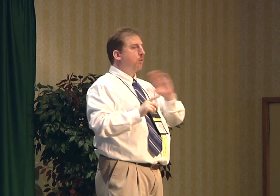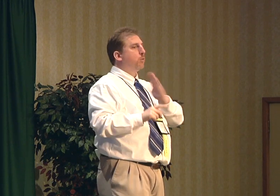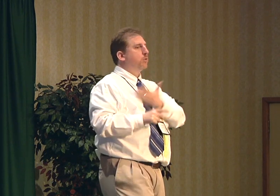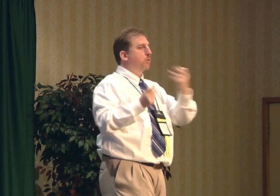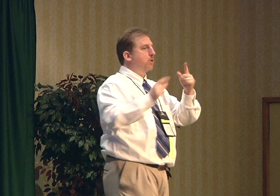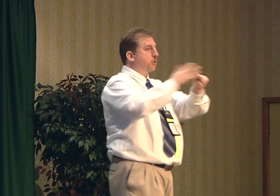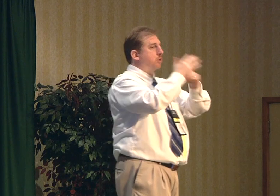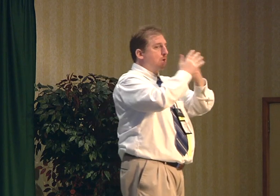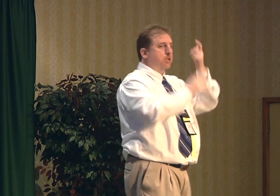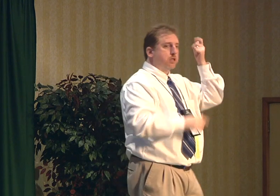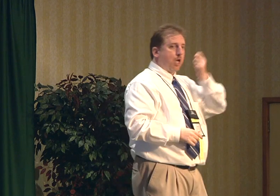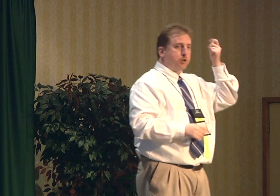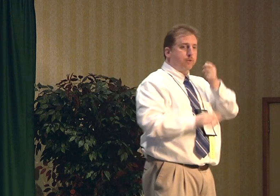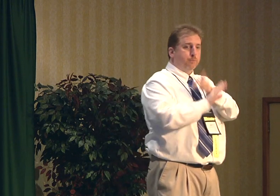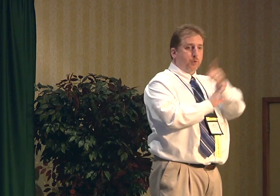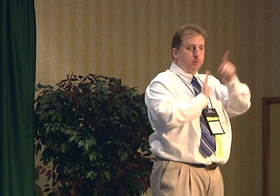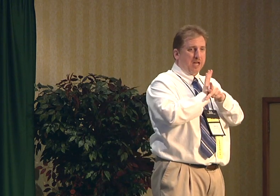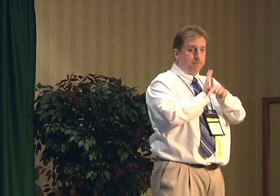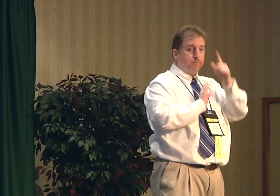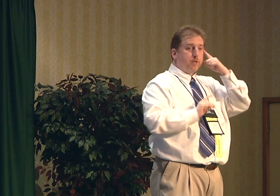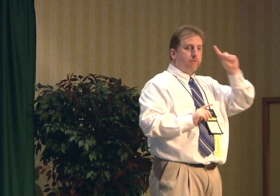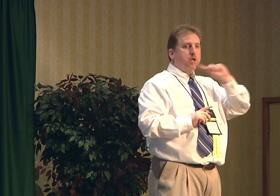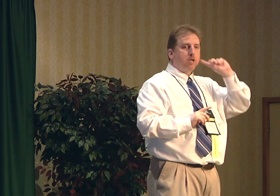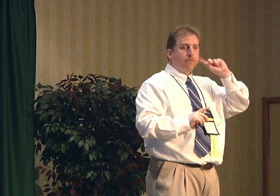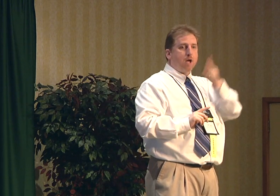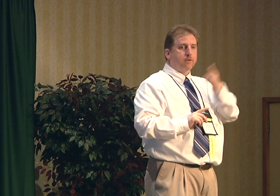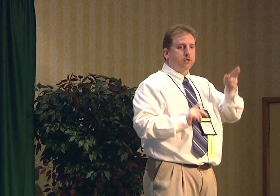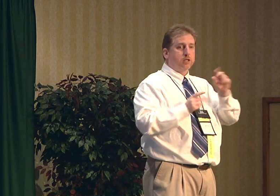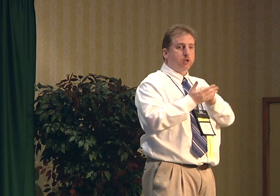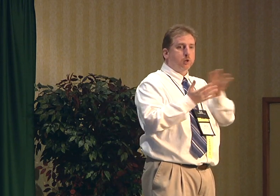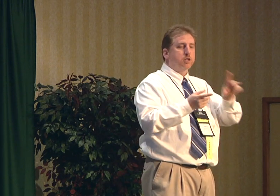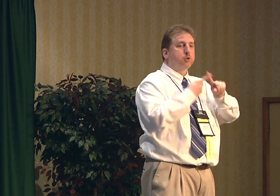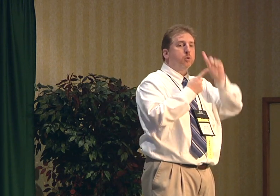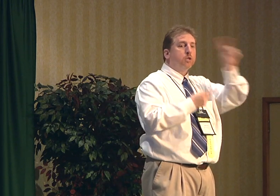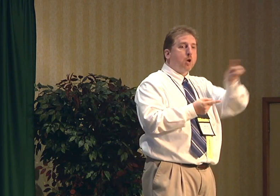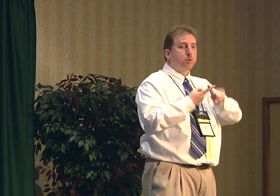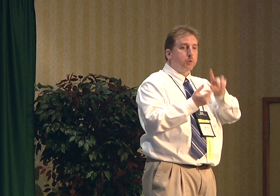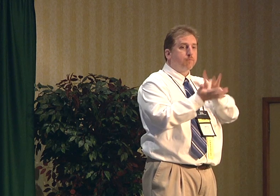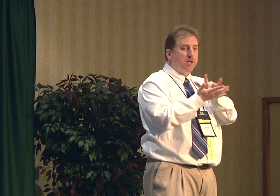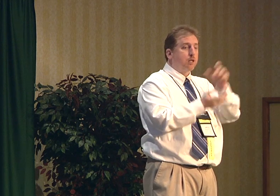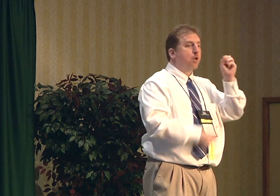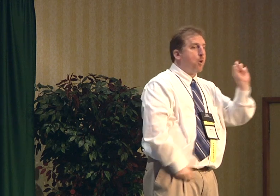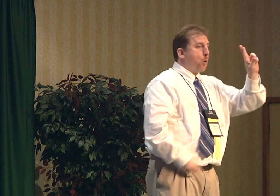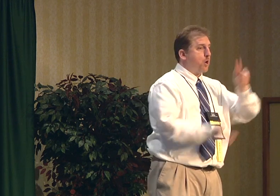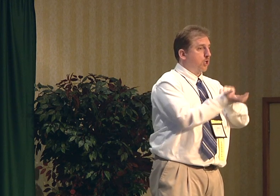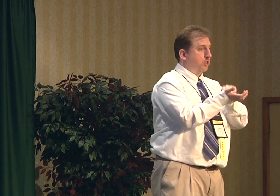And then this is a bigger goal. We want to start a scholarship program for deaf and hard of hearing students so that they can go to medical